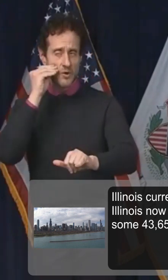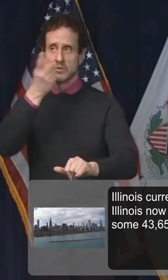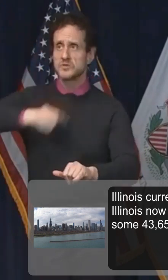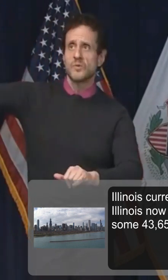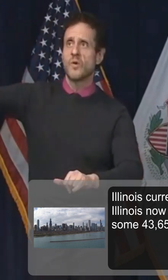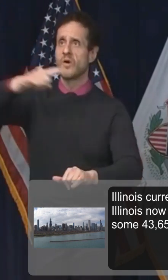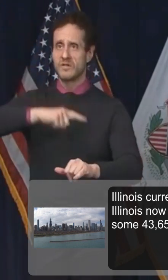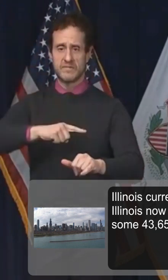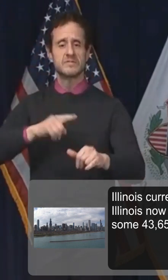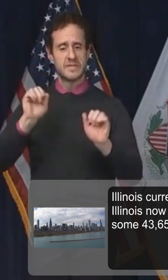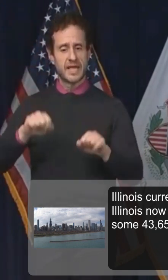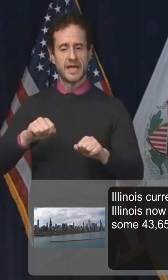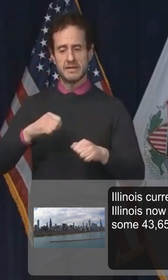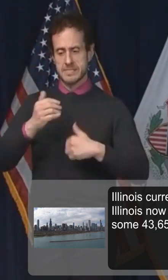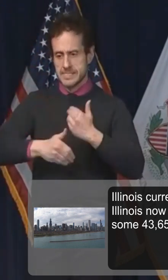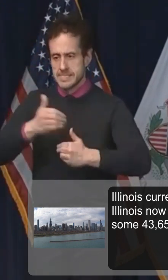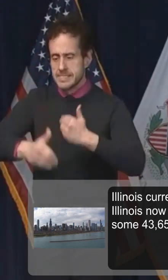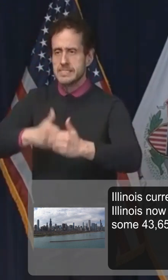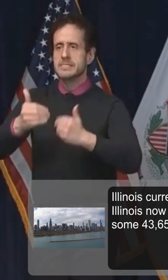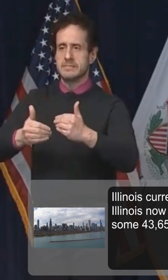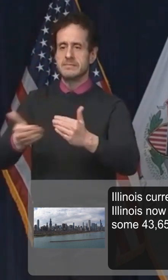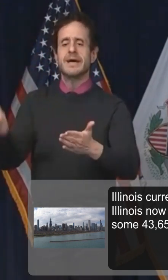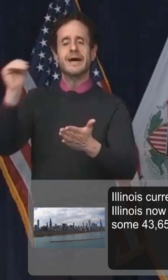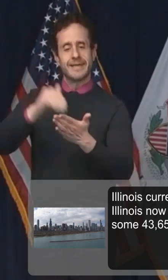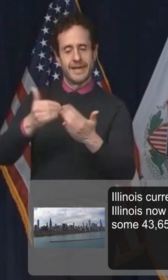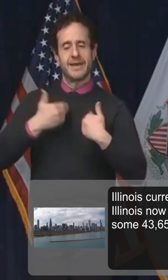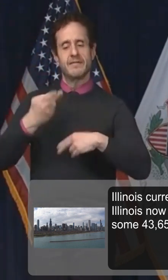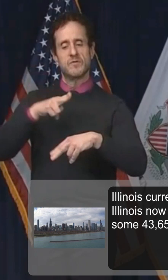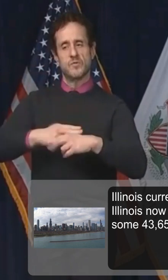normal on the other side of this pandemic.